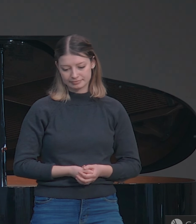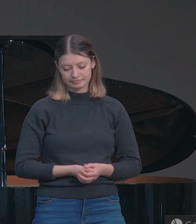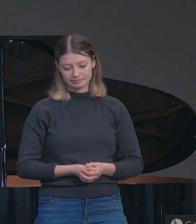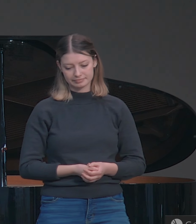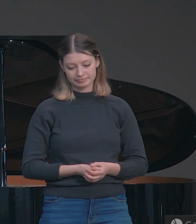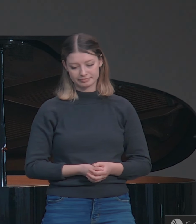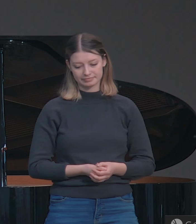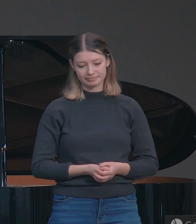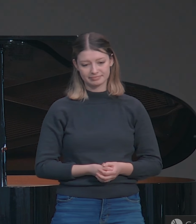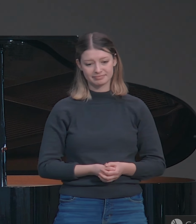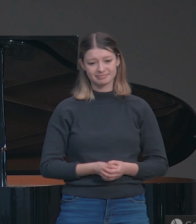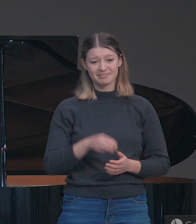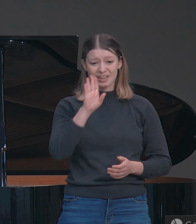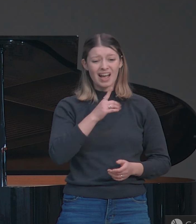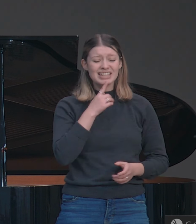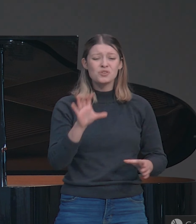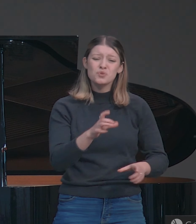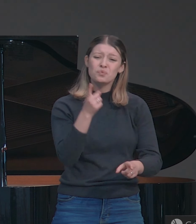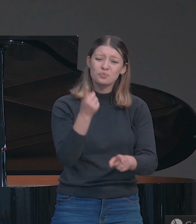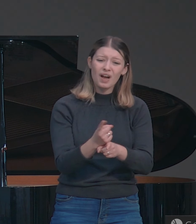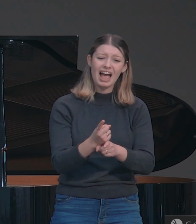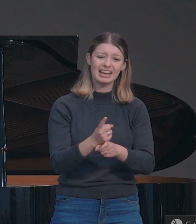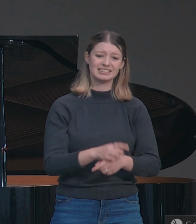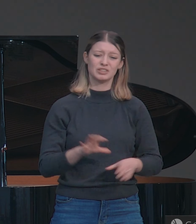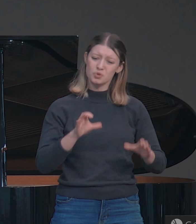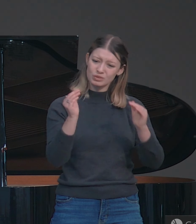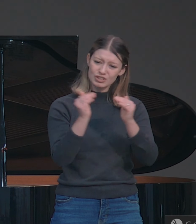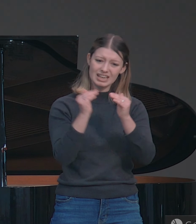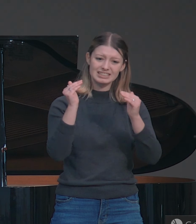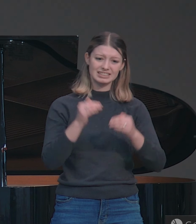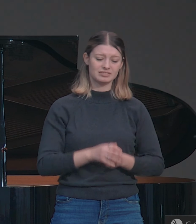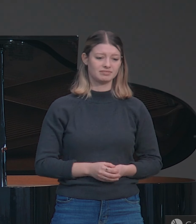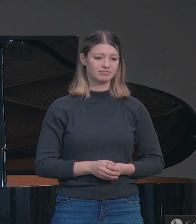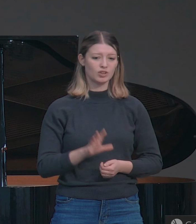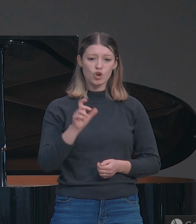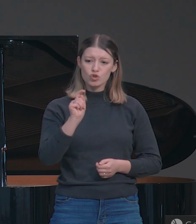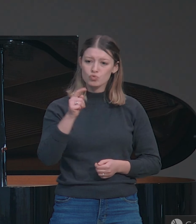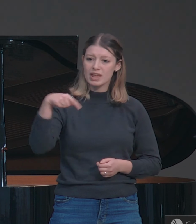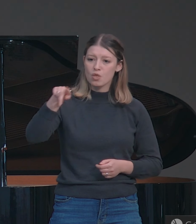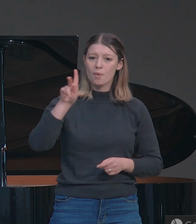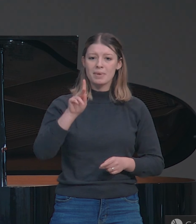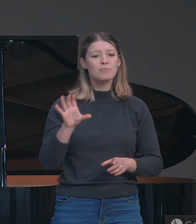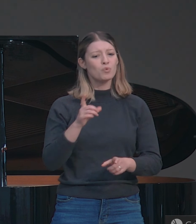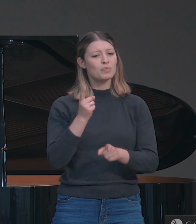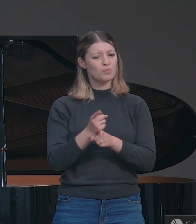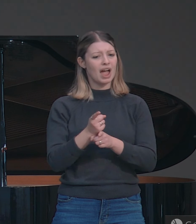To do justice. The simplest understanding of doing justice is to treat people right.